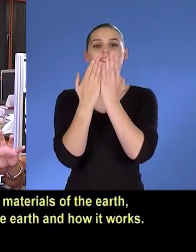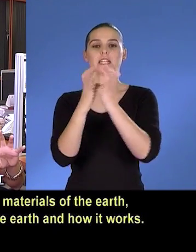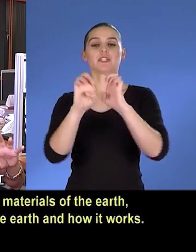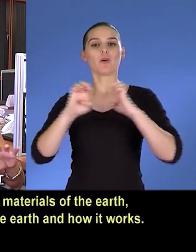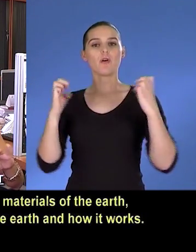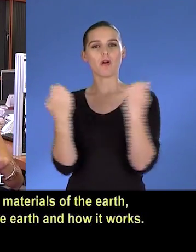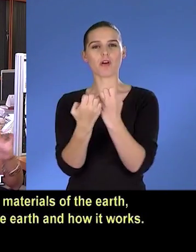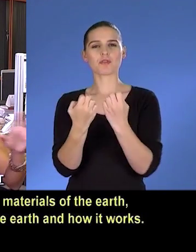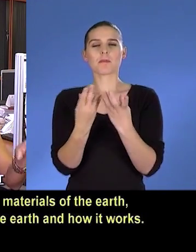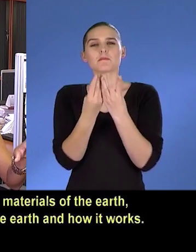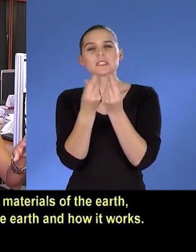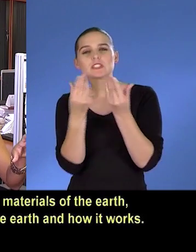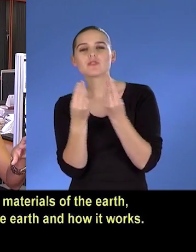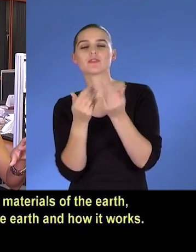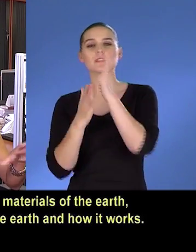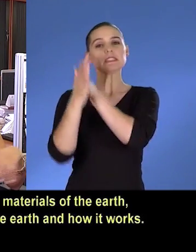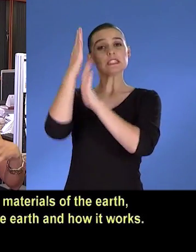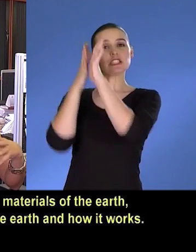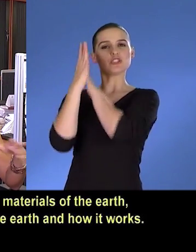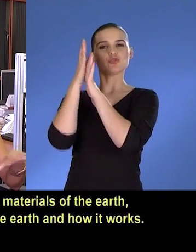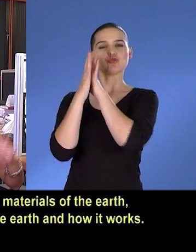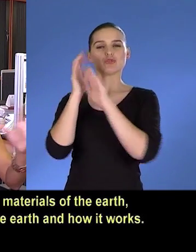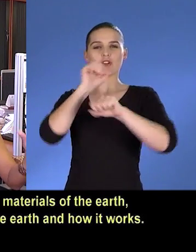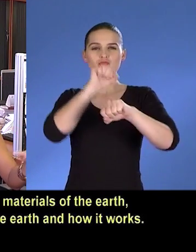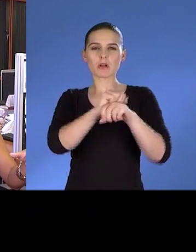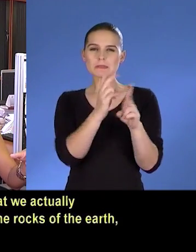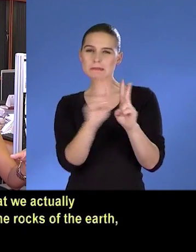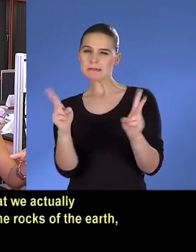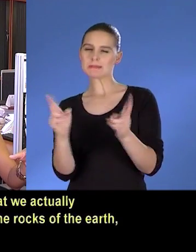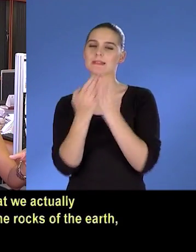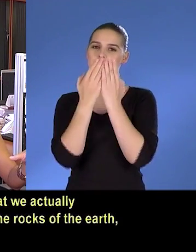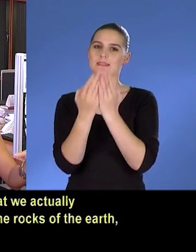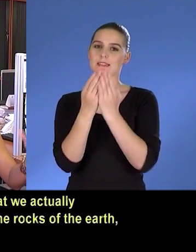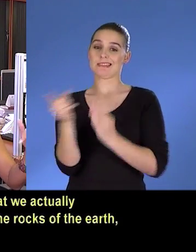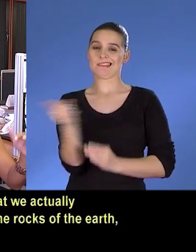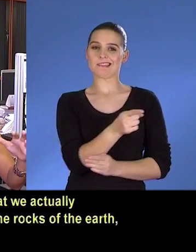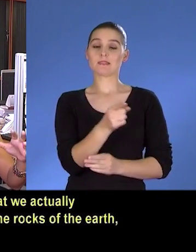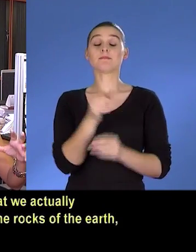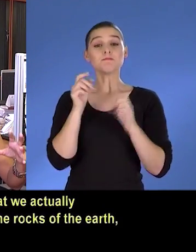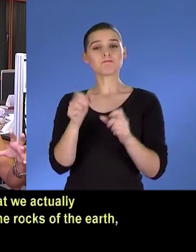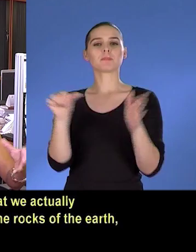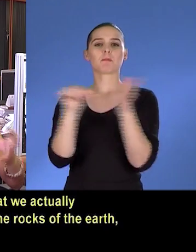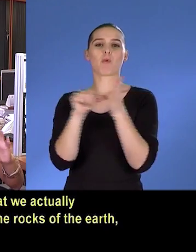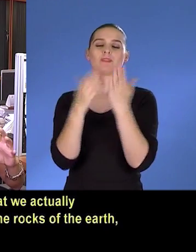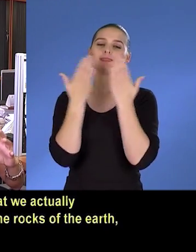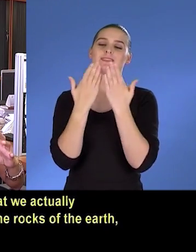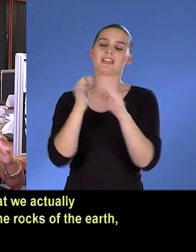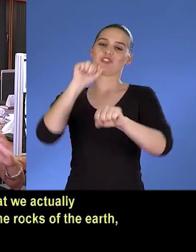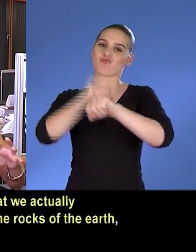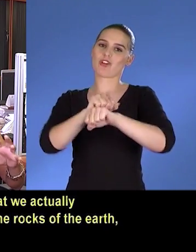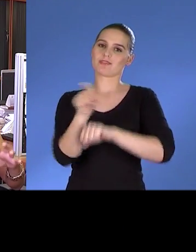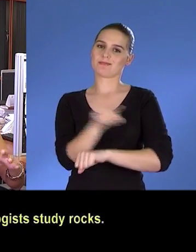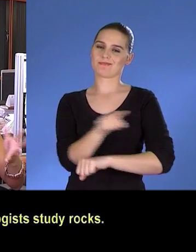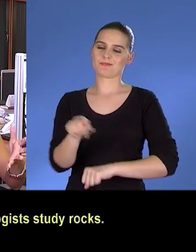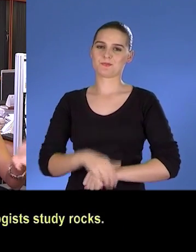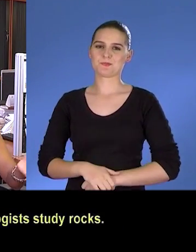materials of the earth, the history of the earth, and how it works like volcanoes. So what we actually study are the rocks of